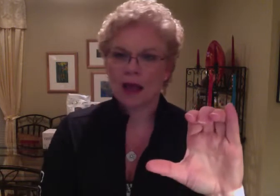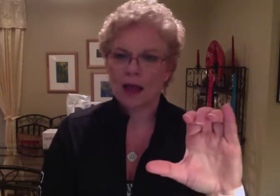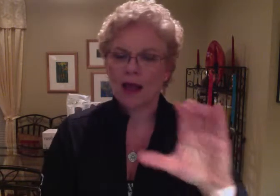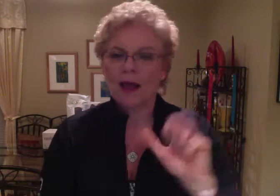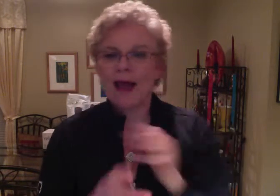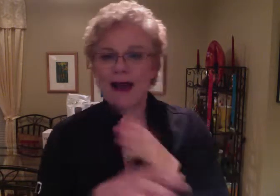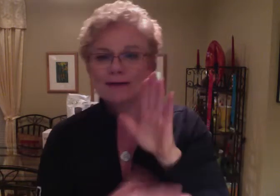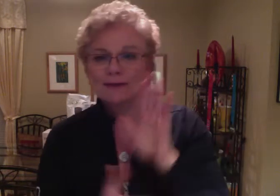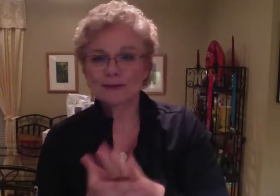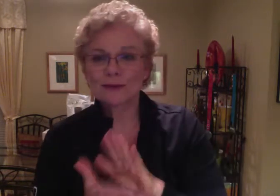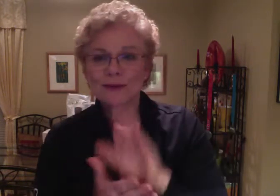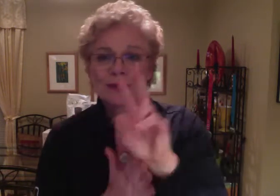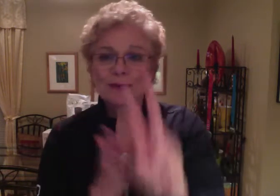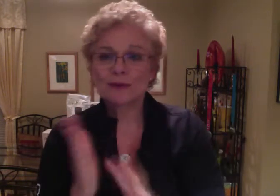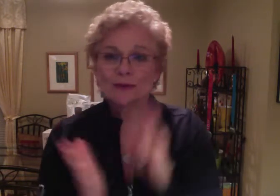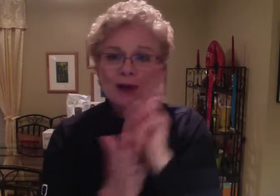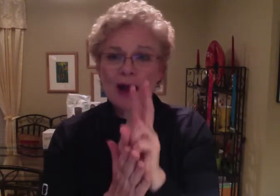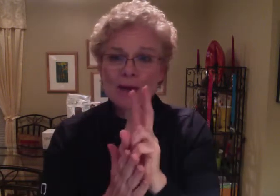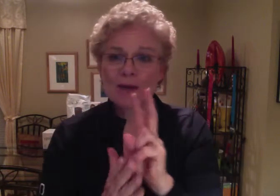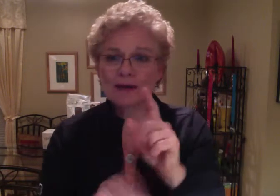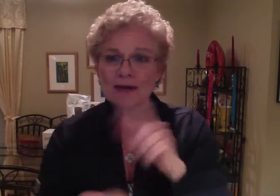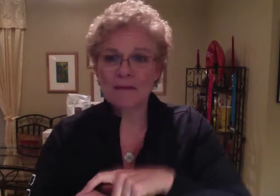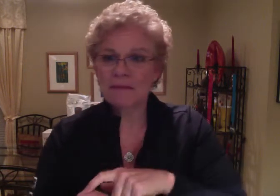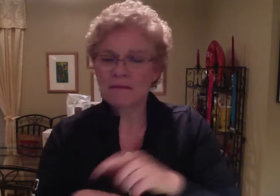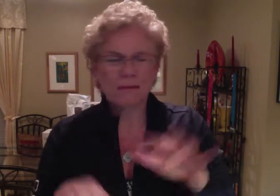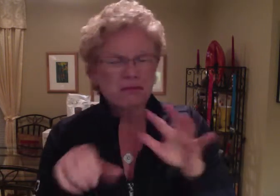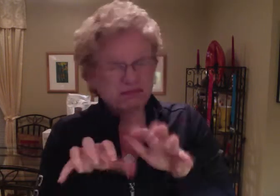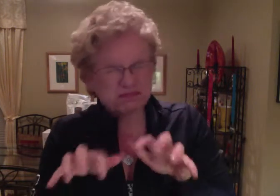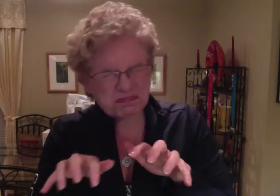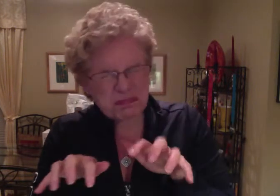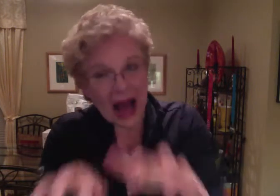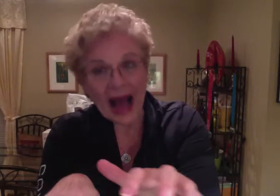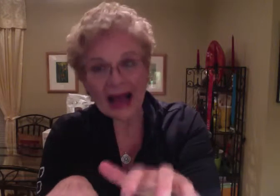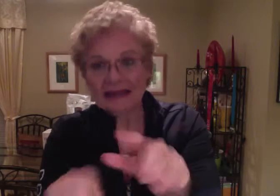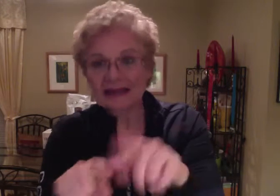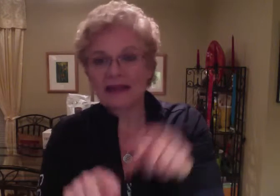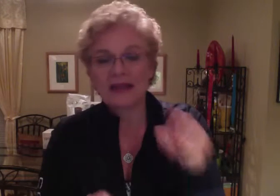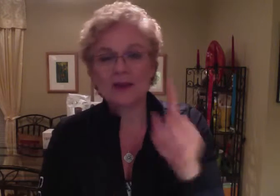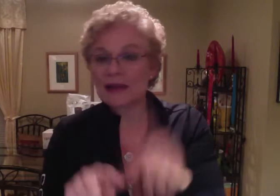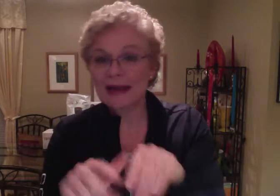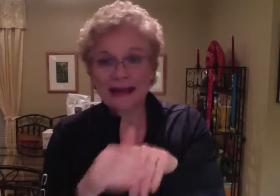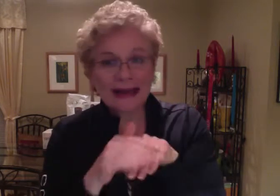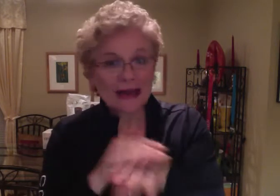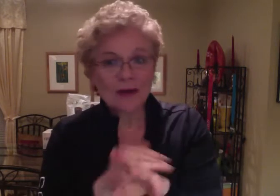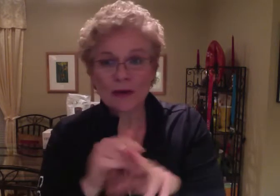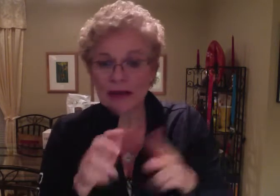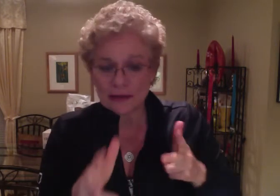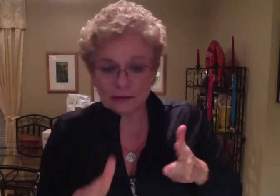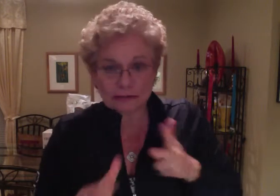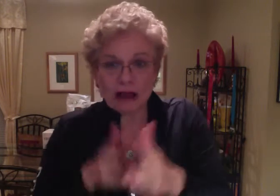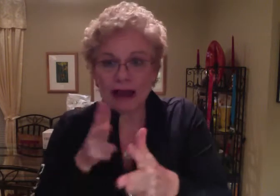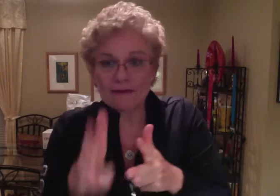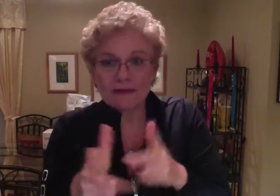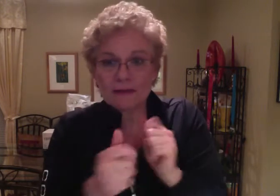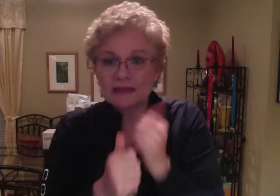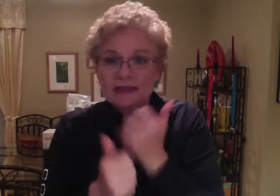2-hour happy hour window. That place is packed. Can I get an amen for someone? You could not even pull in there because everybody has to get their Route 44 Coke